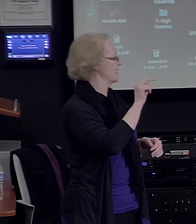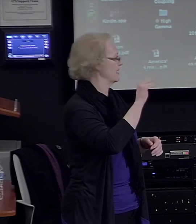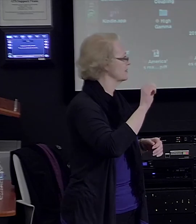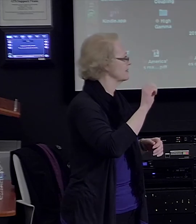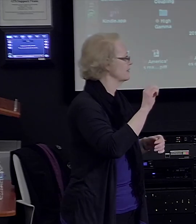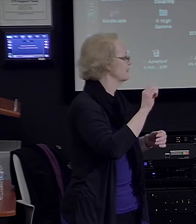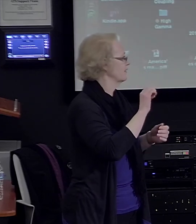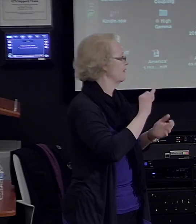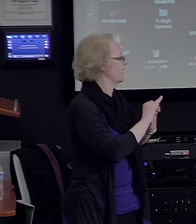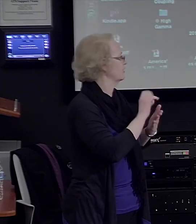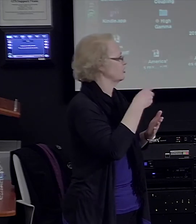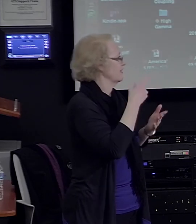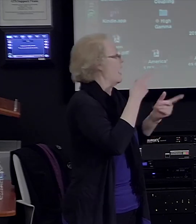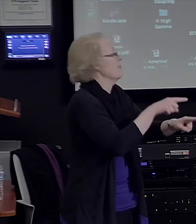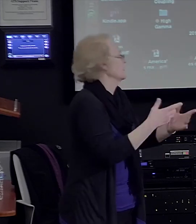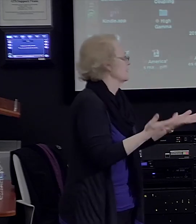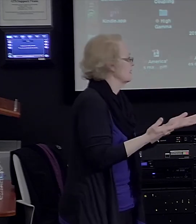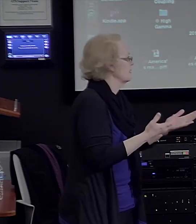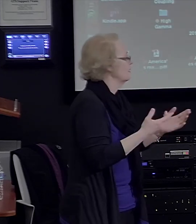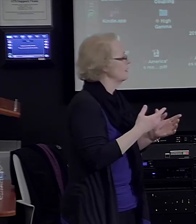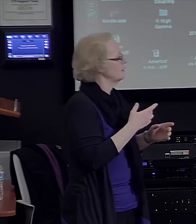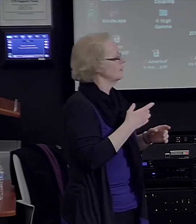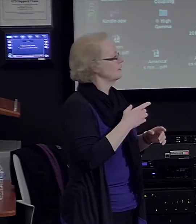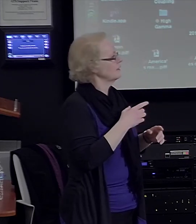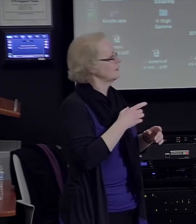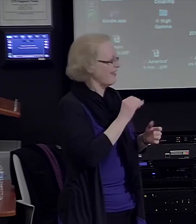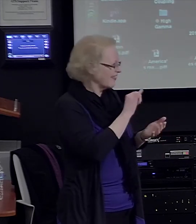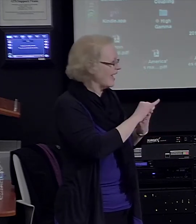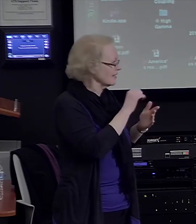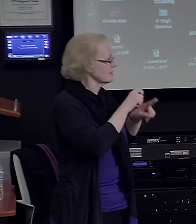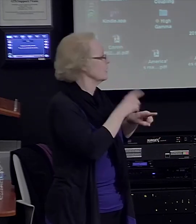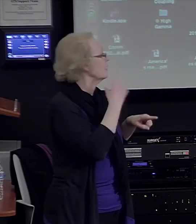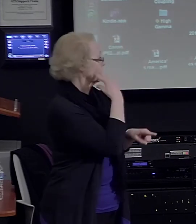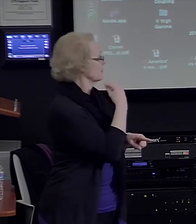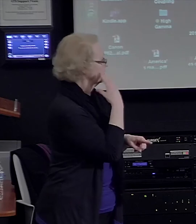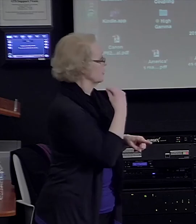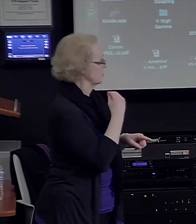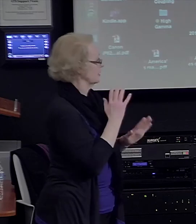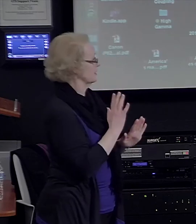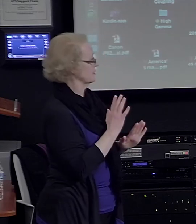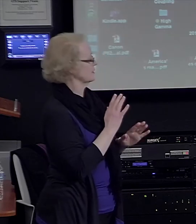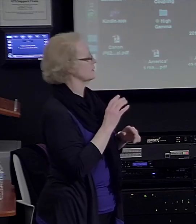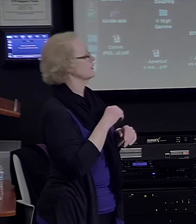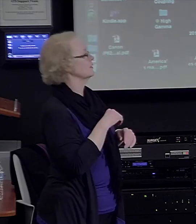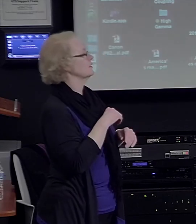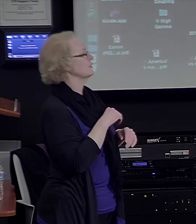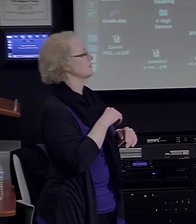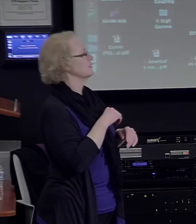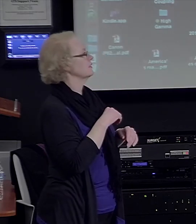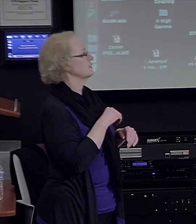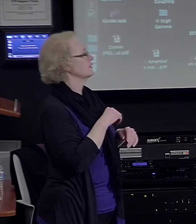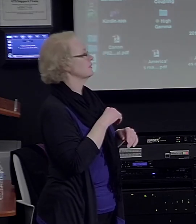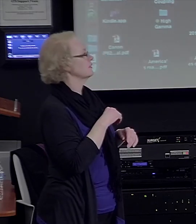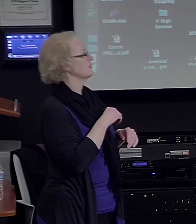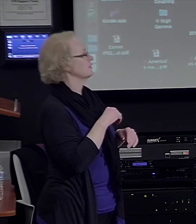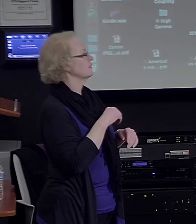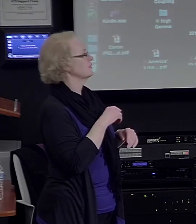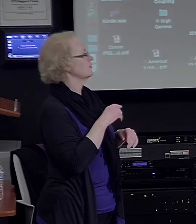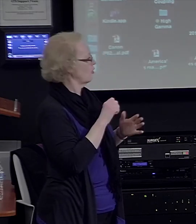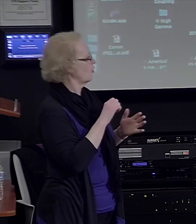happens but when it's and that's experience dependent right so it's it's done